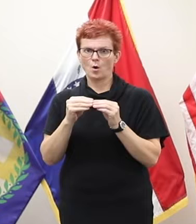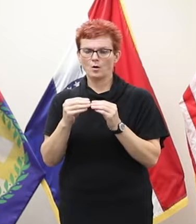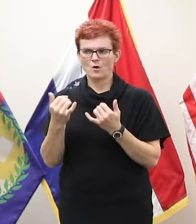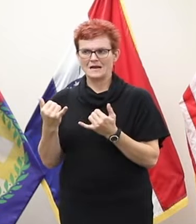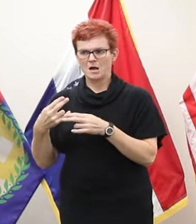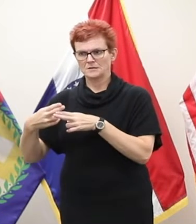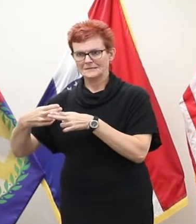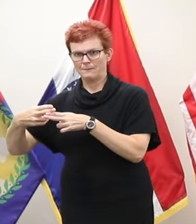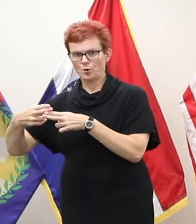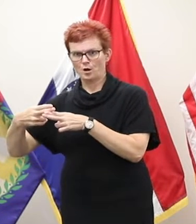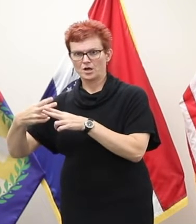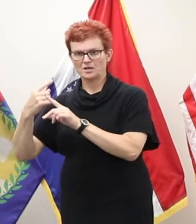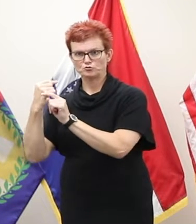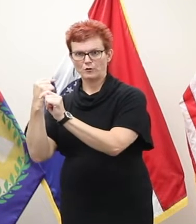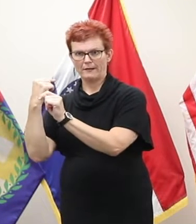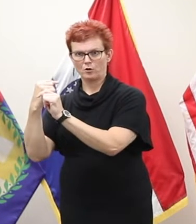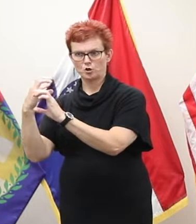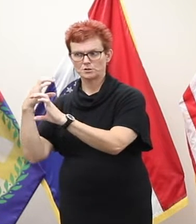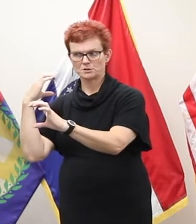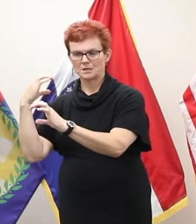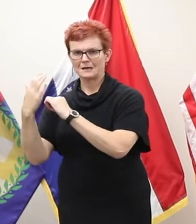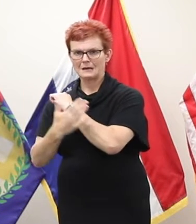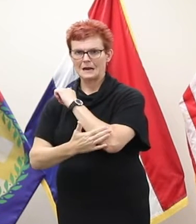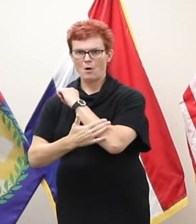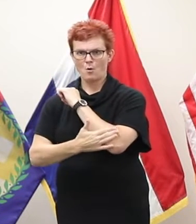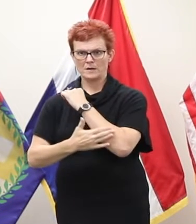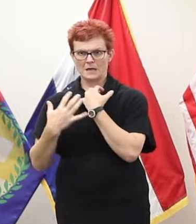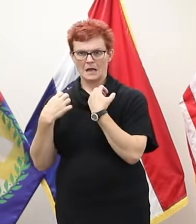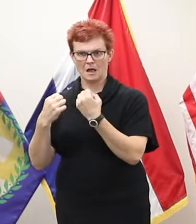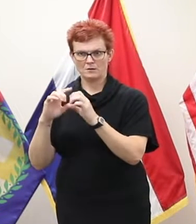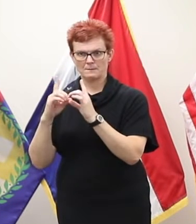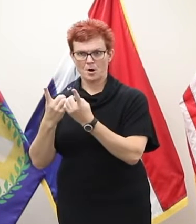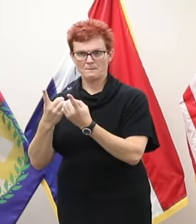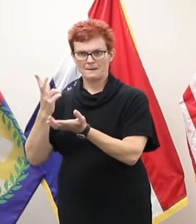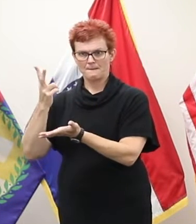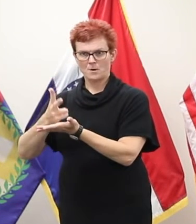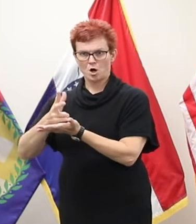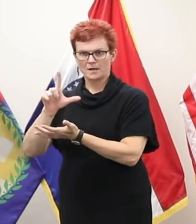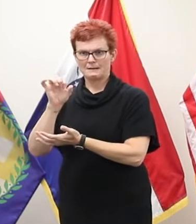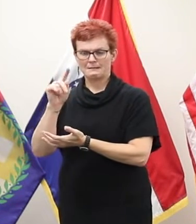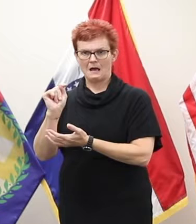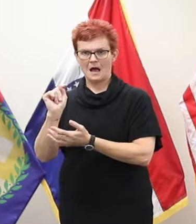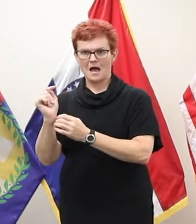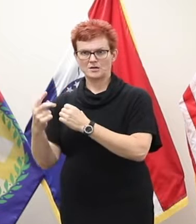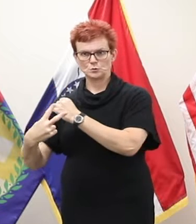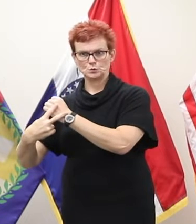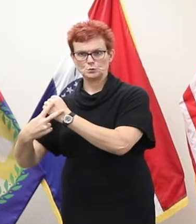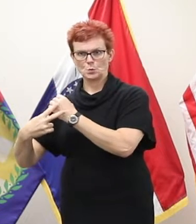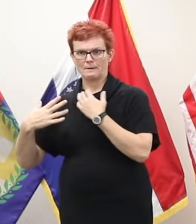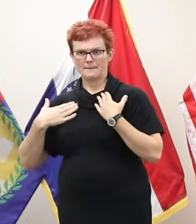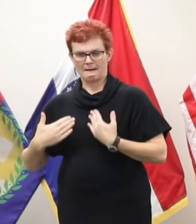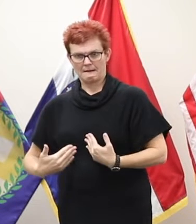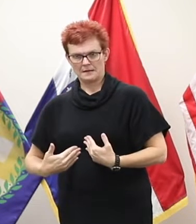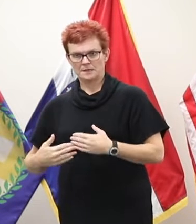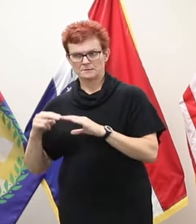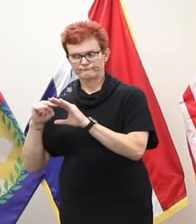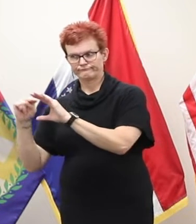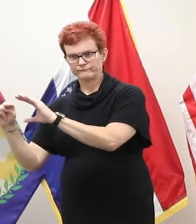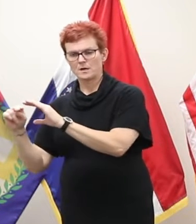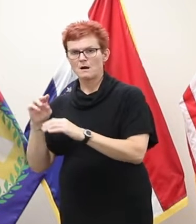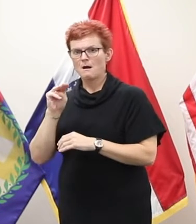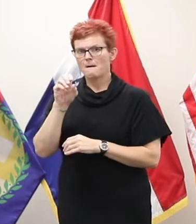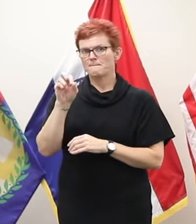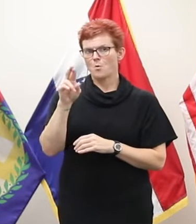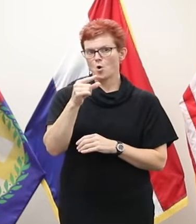temporary trailers in the county health department parking lot to store bodies. The morgue